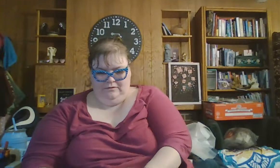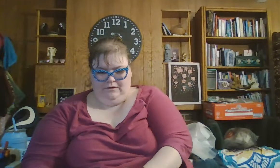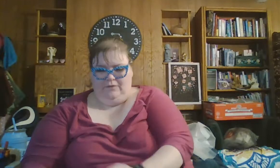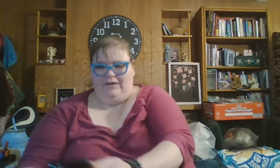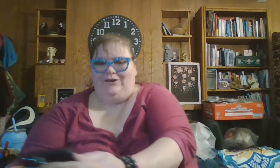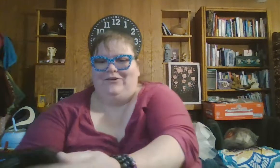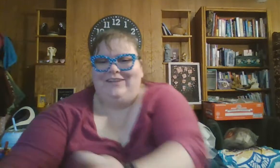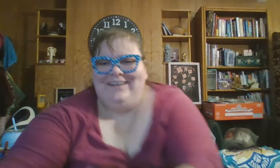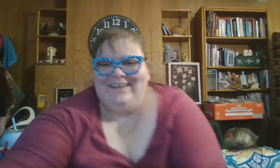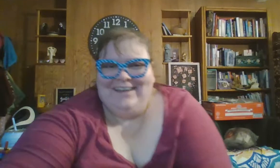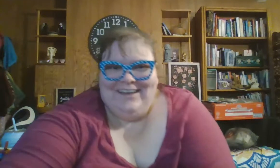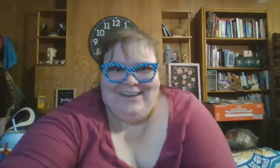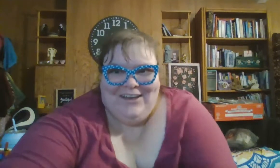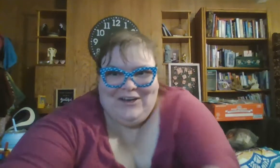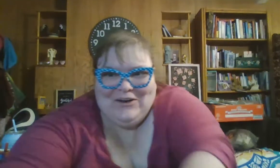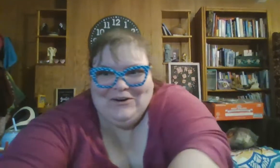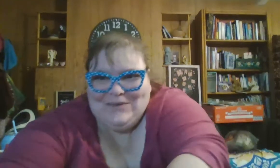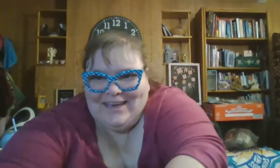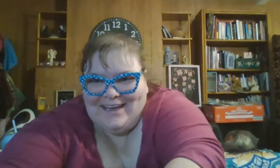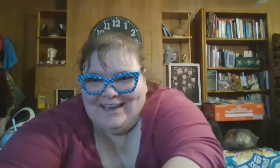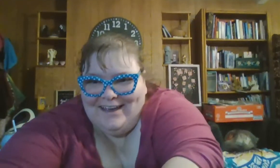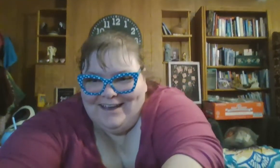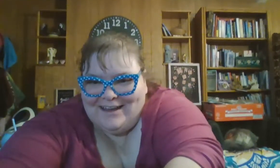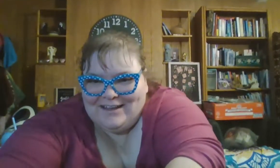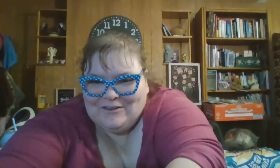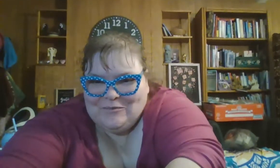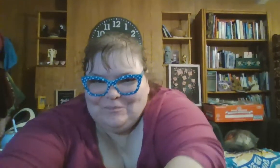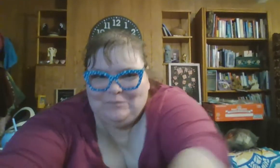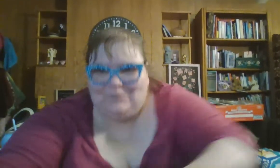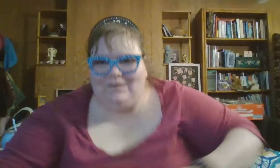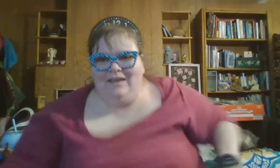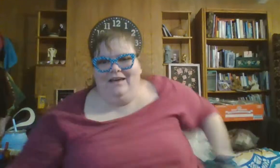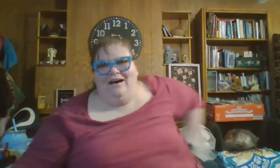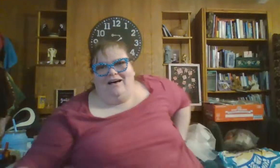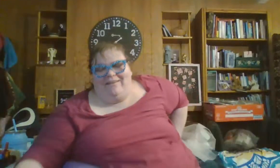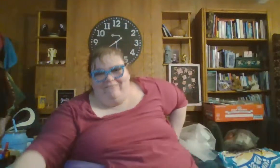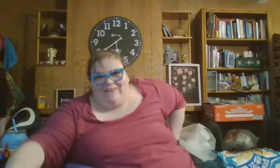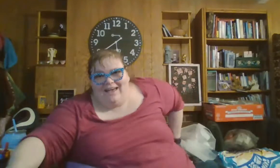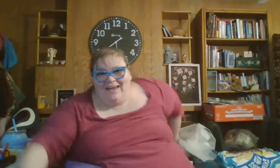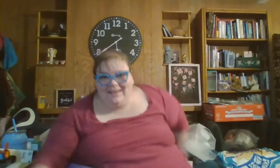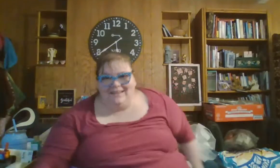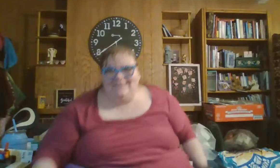There we go. Okay. All right. Hello.